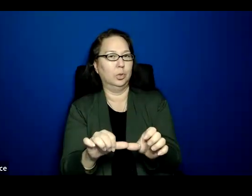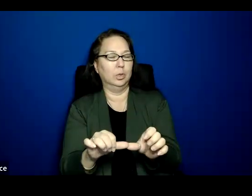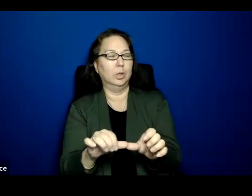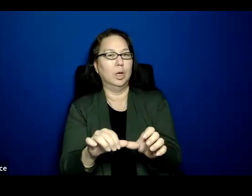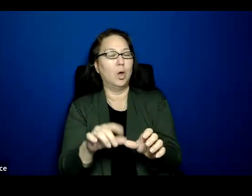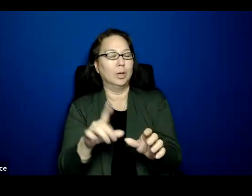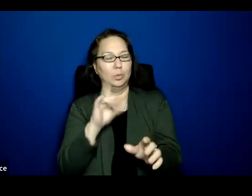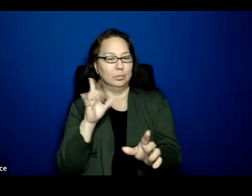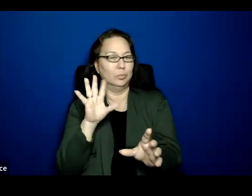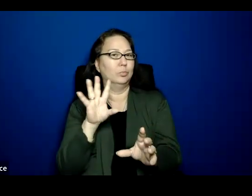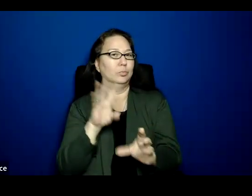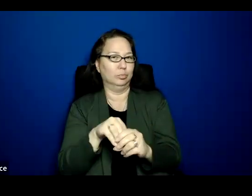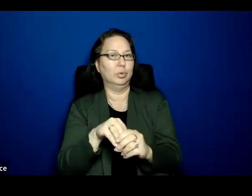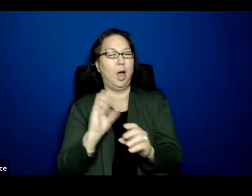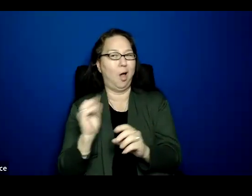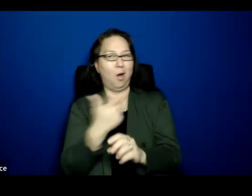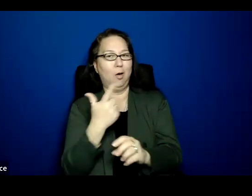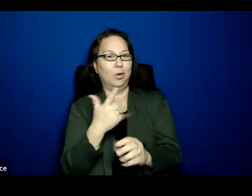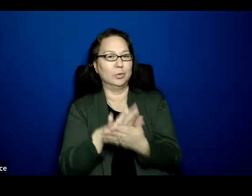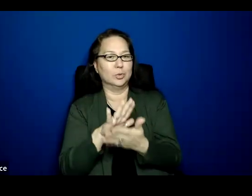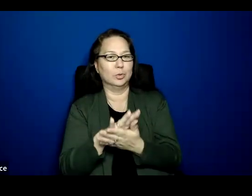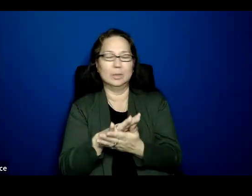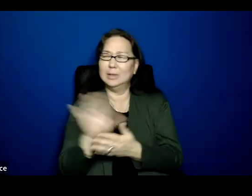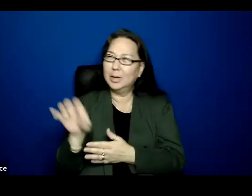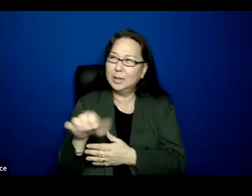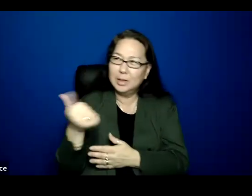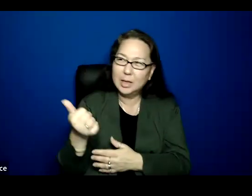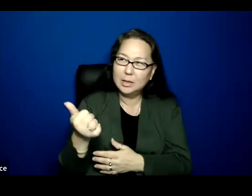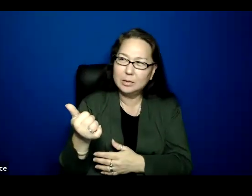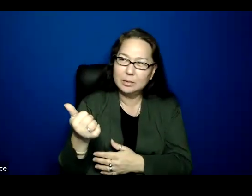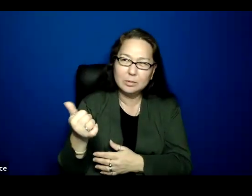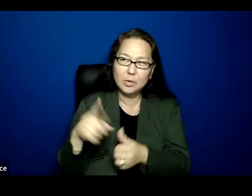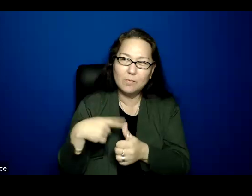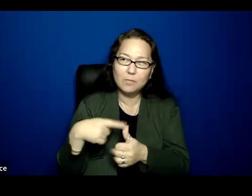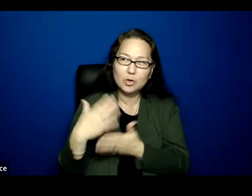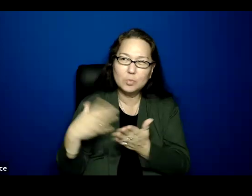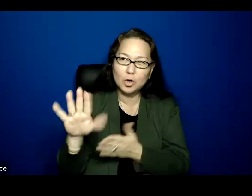schools with the service mapping. Can you repeat the other part of your first part of your question?